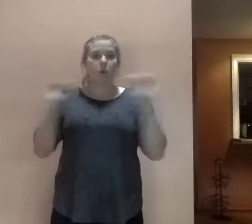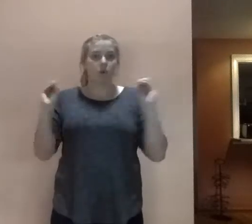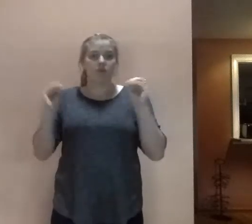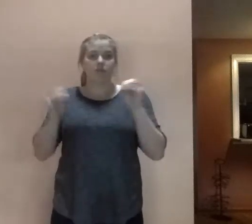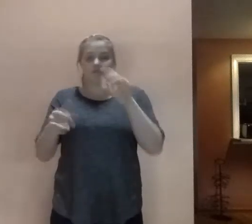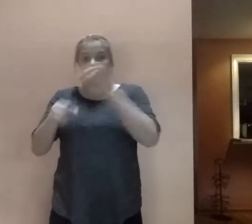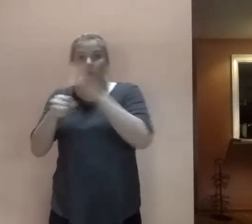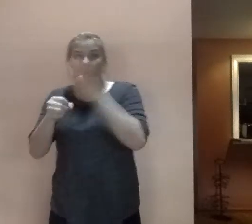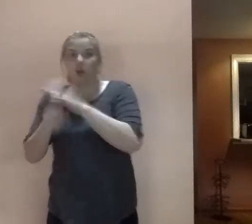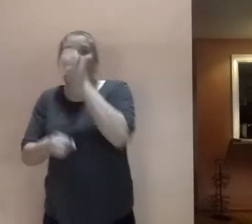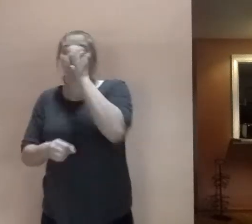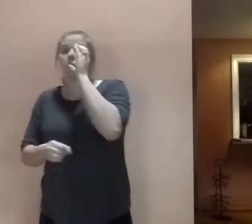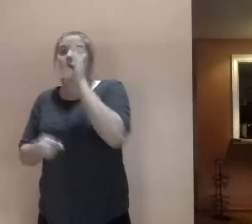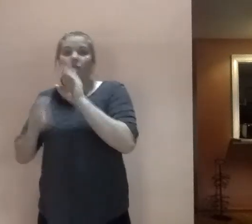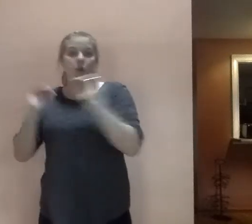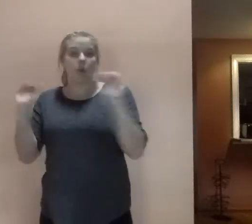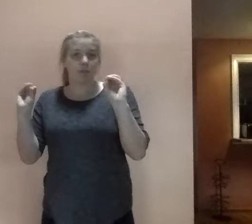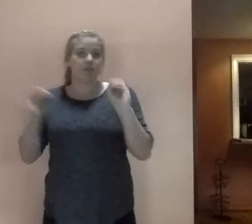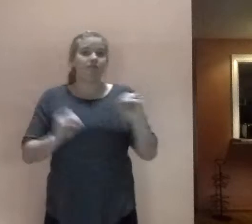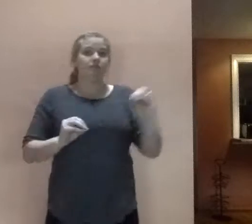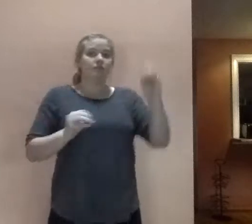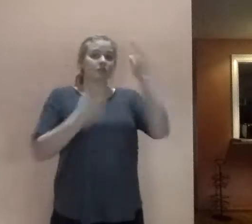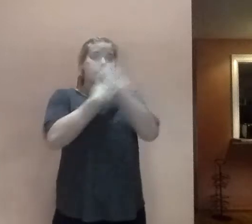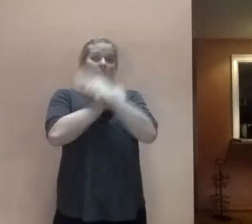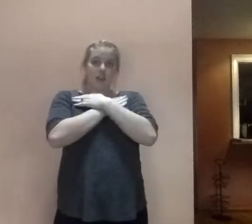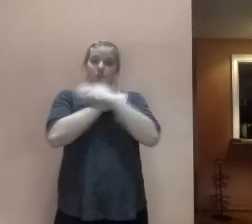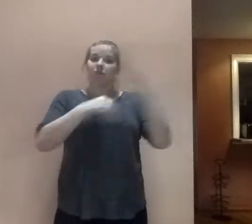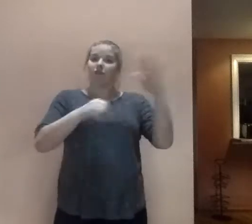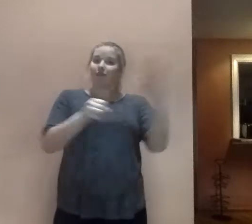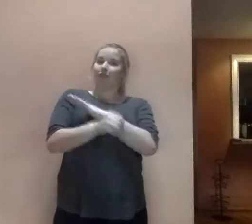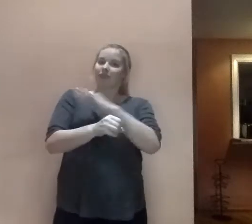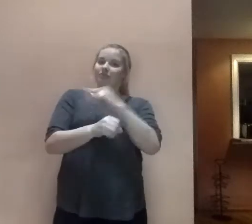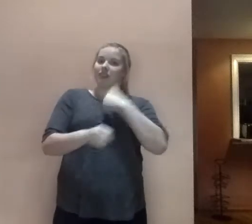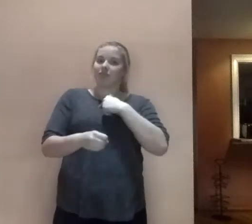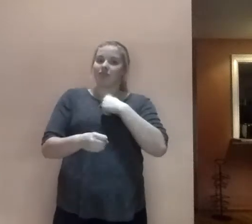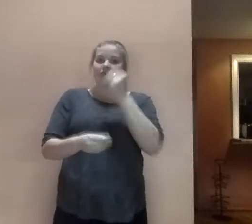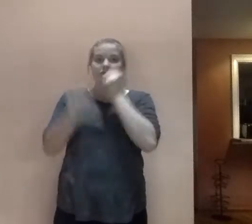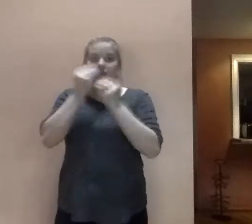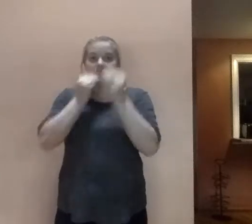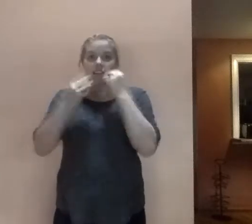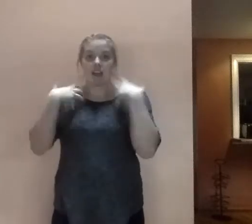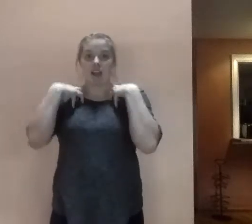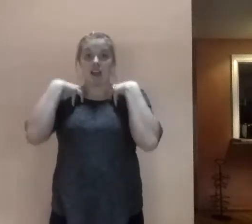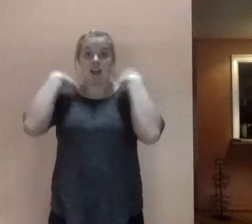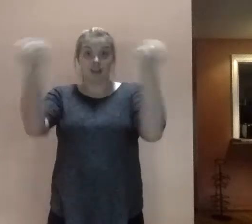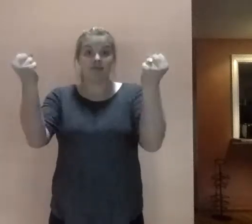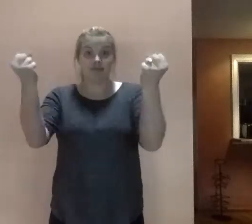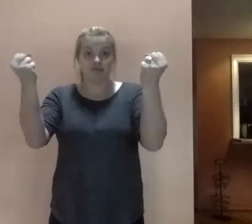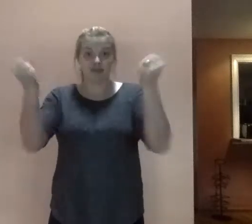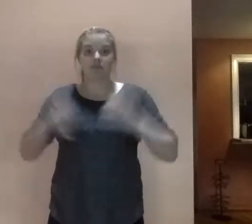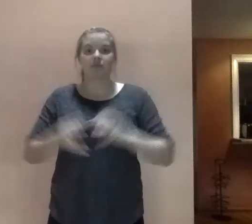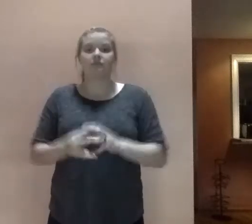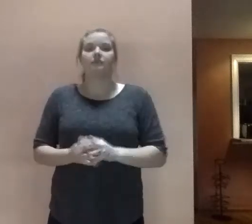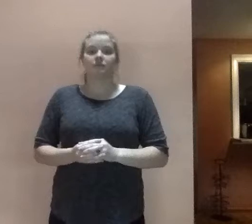enough sleep, reduce stress, and grew up eating what I thought was a healthy diet. Until... World Health Organization this morning has